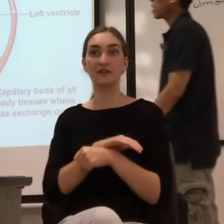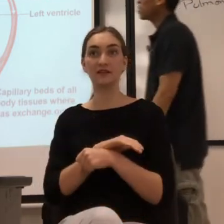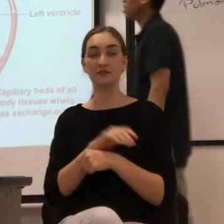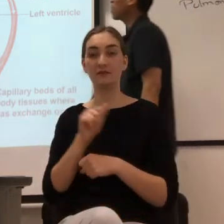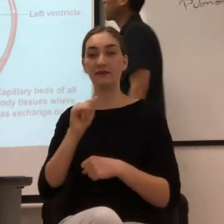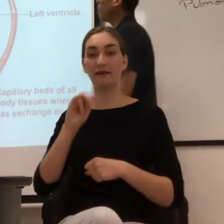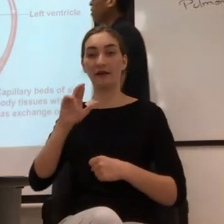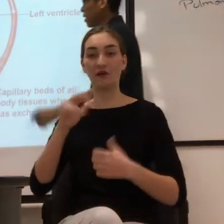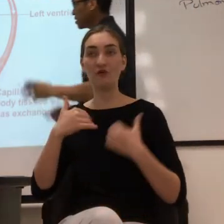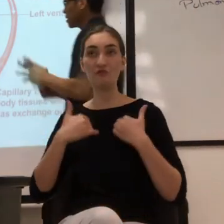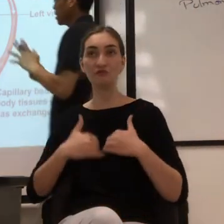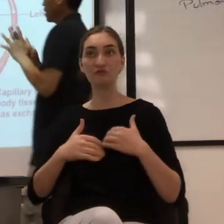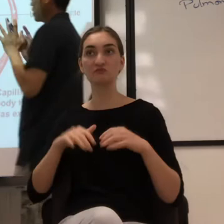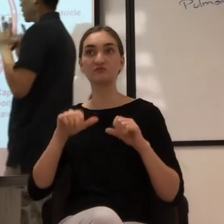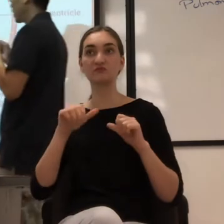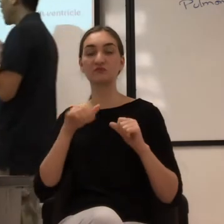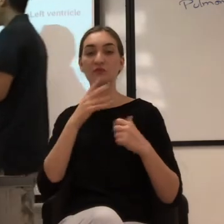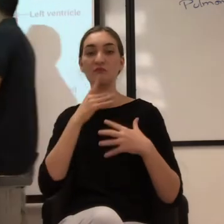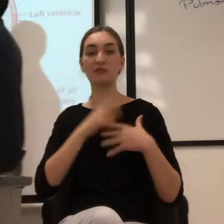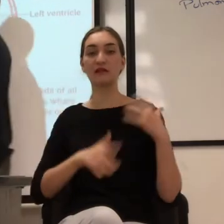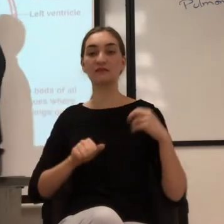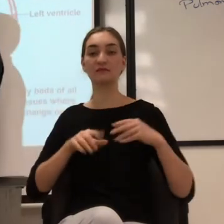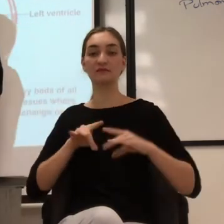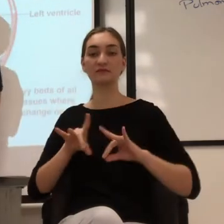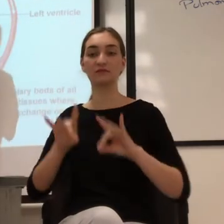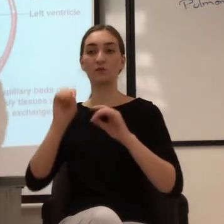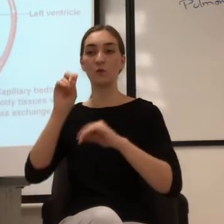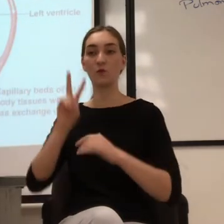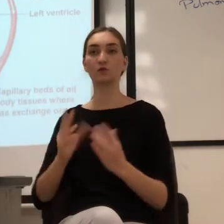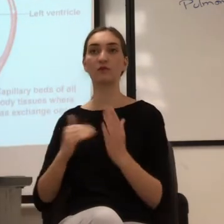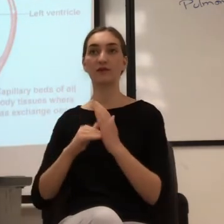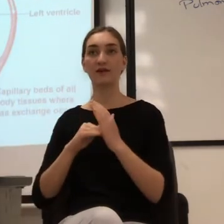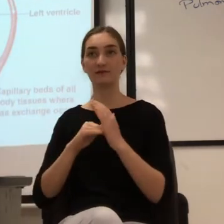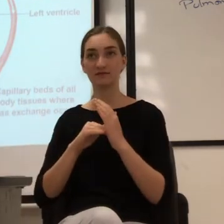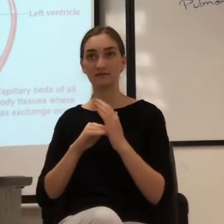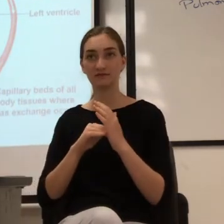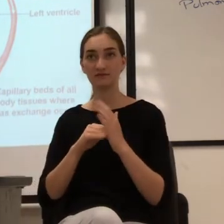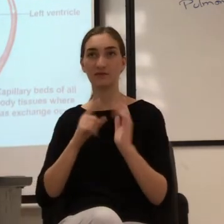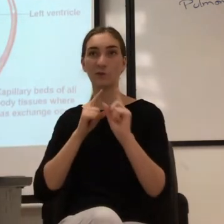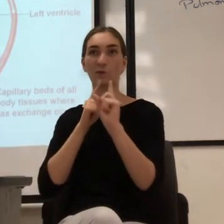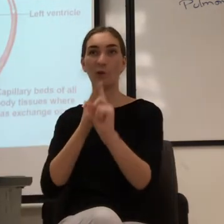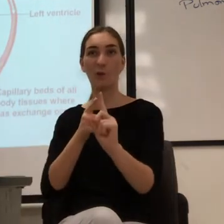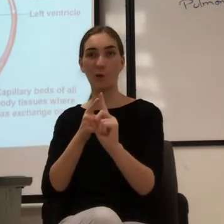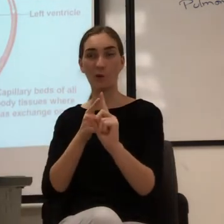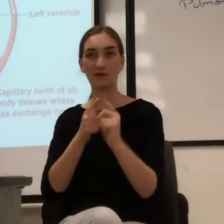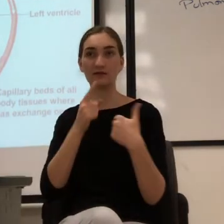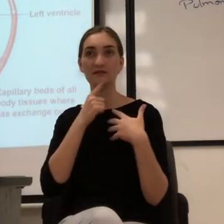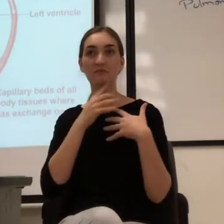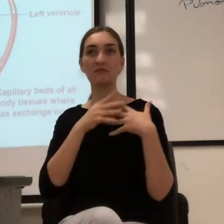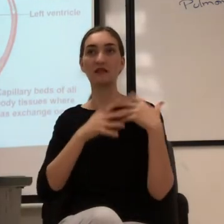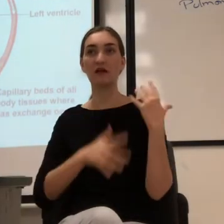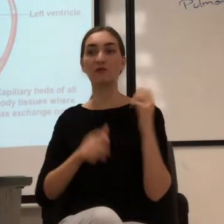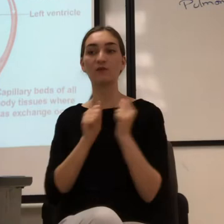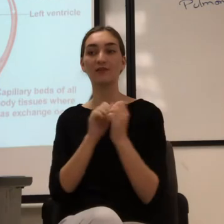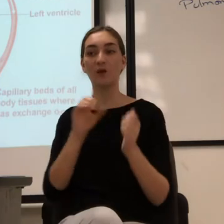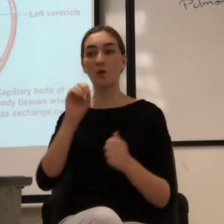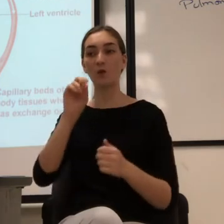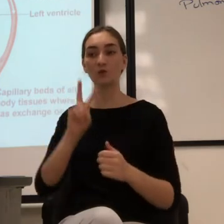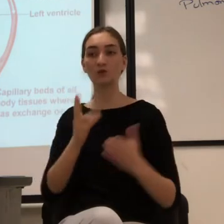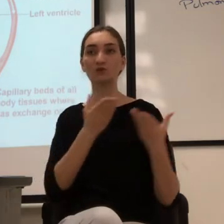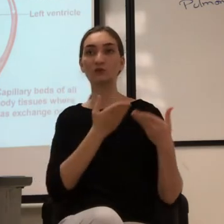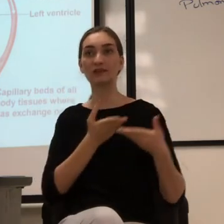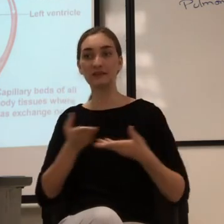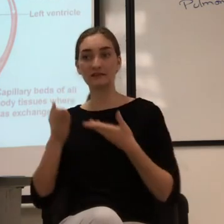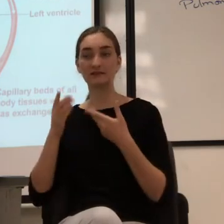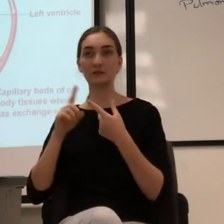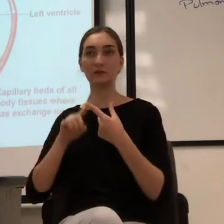oxygen there. So the goal is to get that deoxygenated blood to the pulmonary capillaries, okay, in the lungs